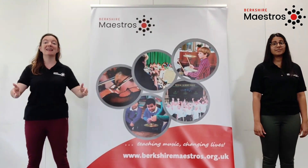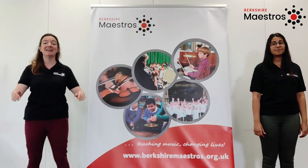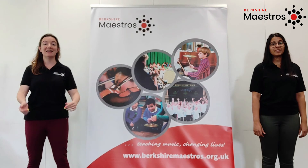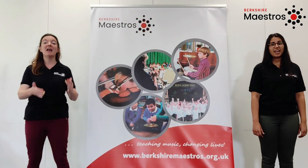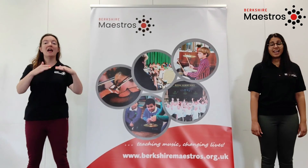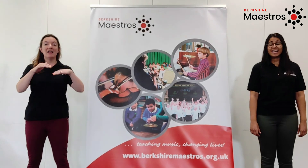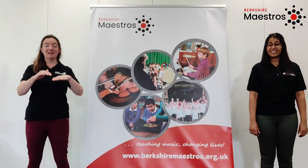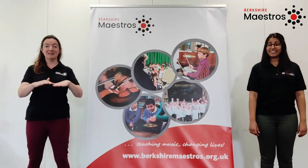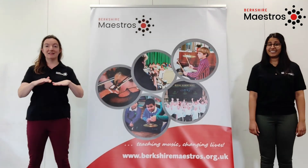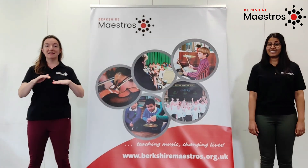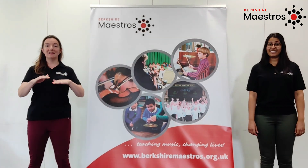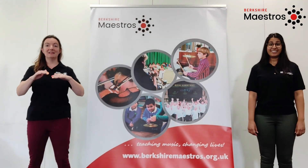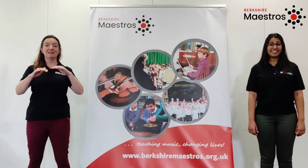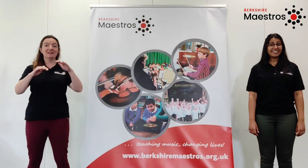again.